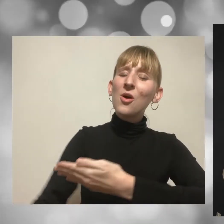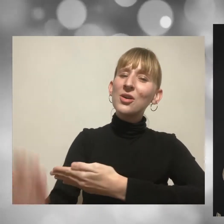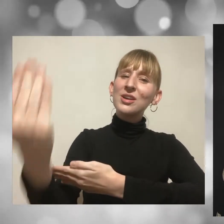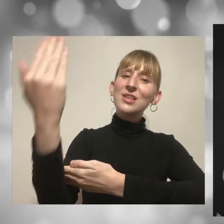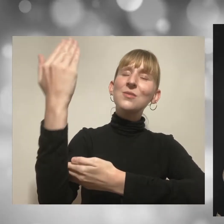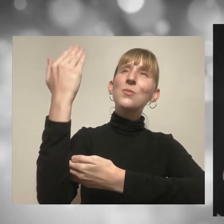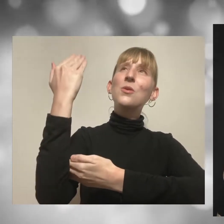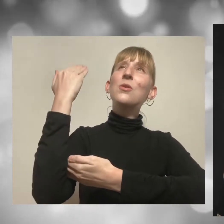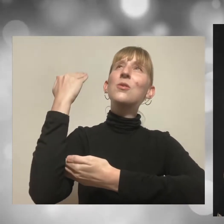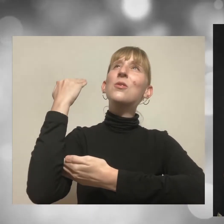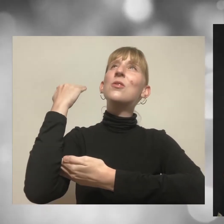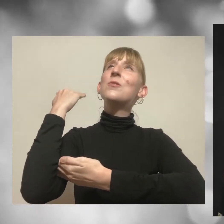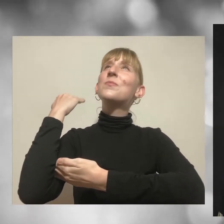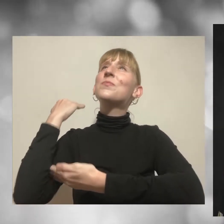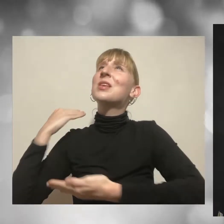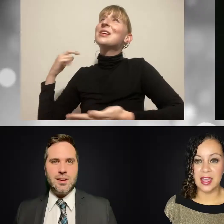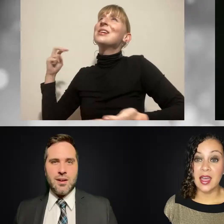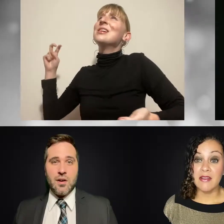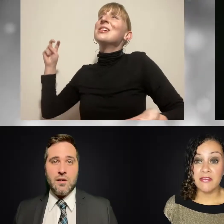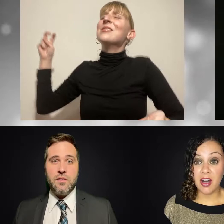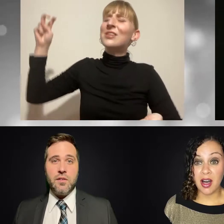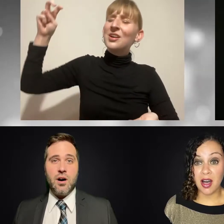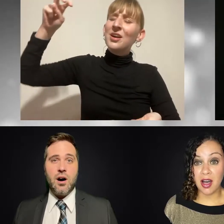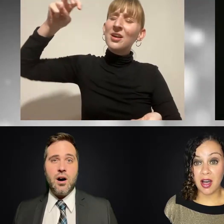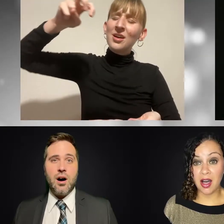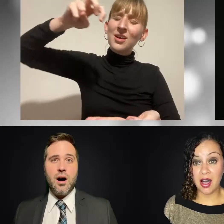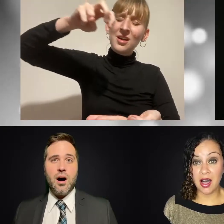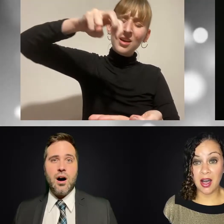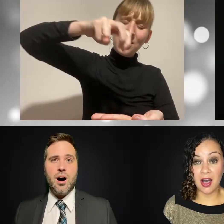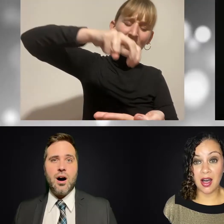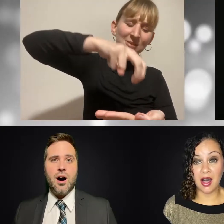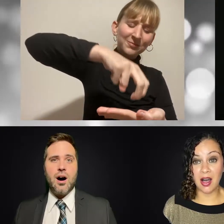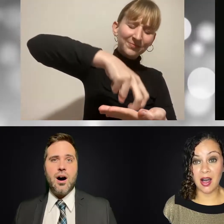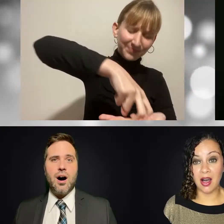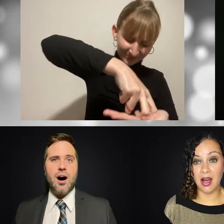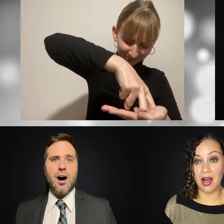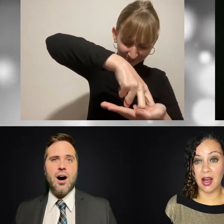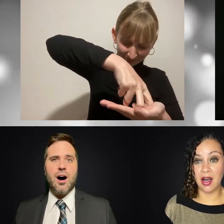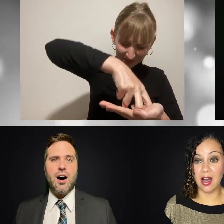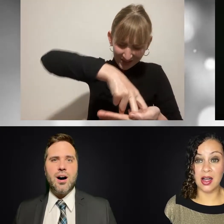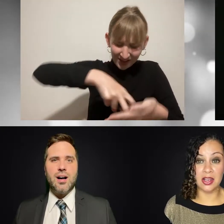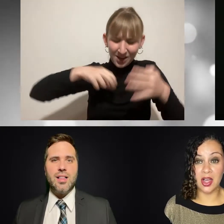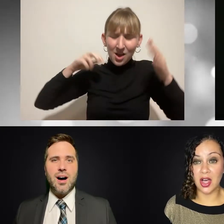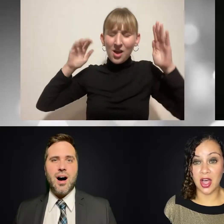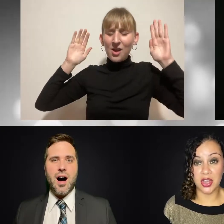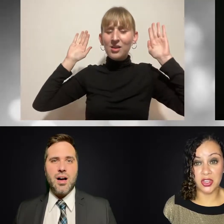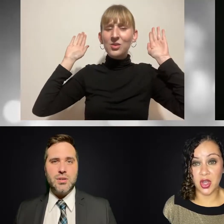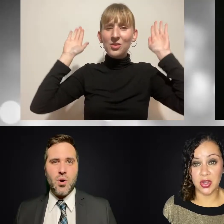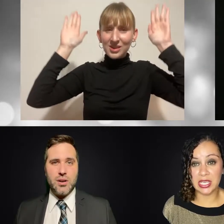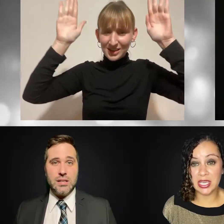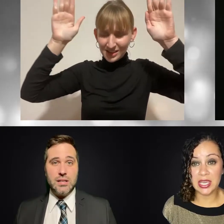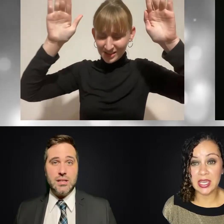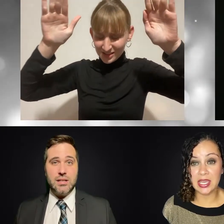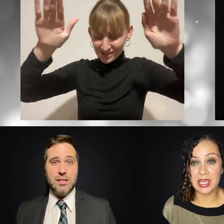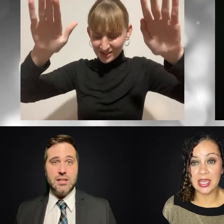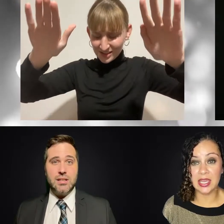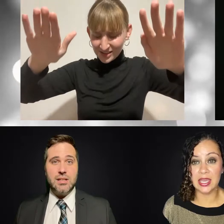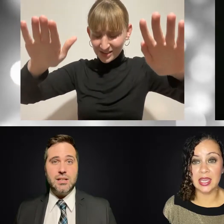glorious morn. Fall on your